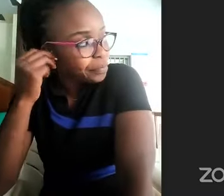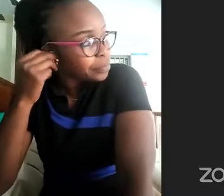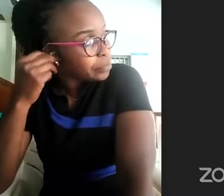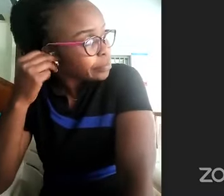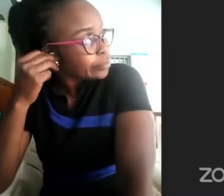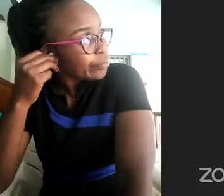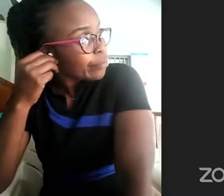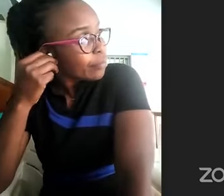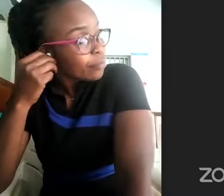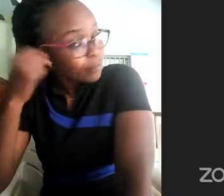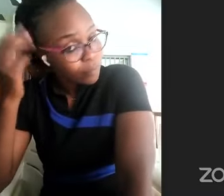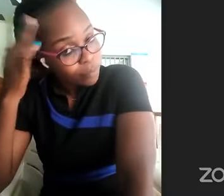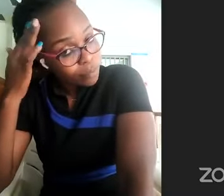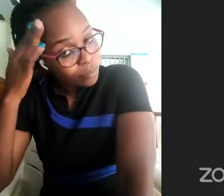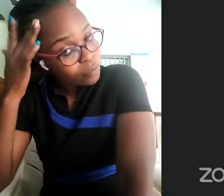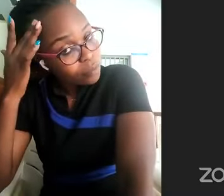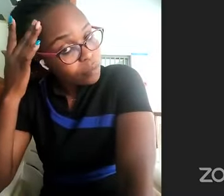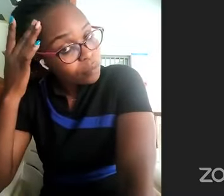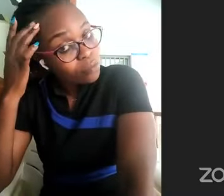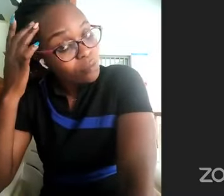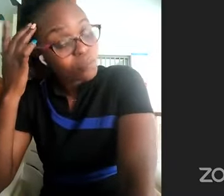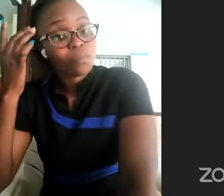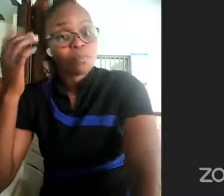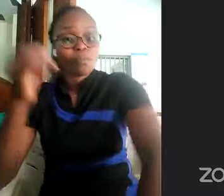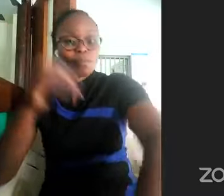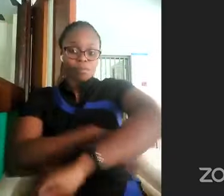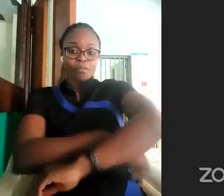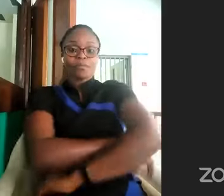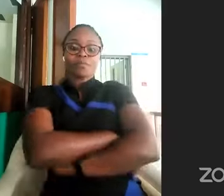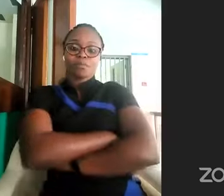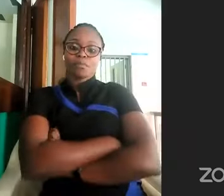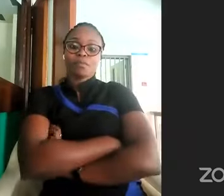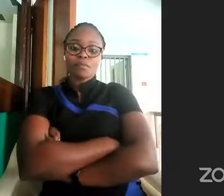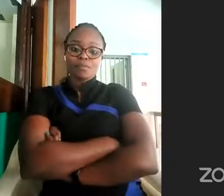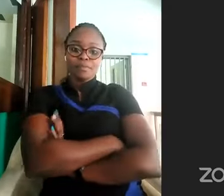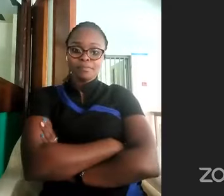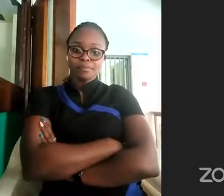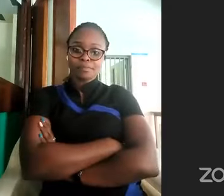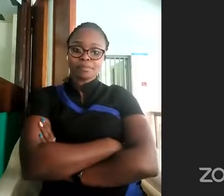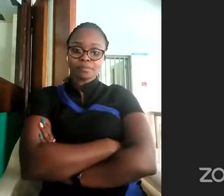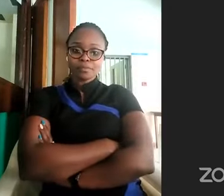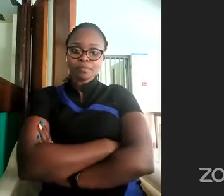kweli. Eh. Waje jina la ama Tanzania net.